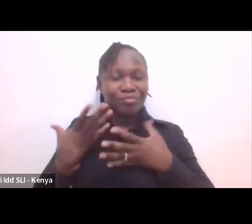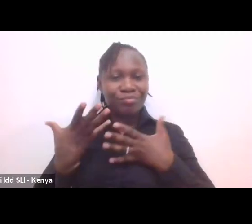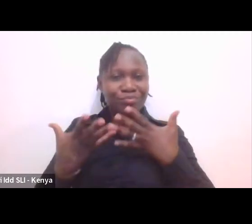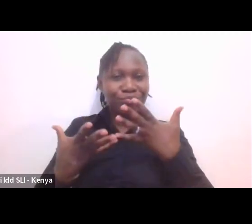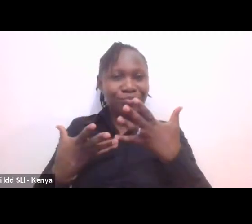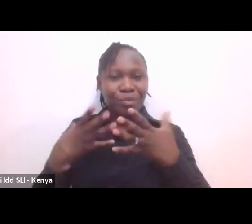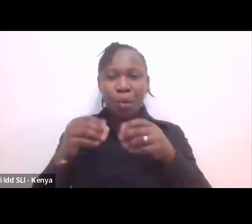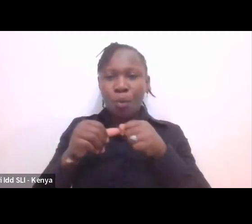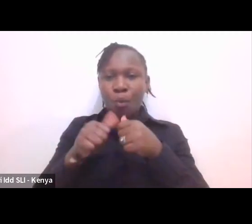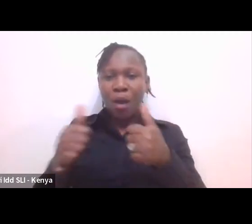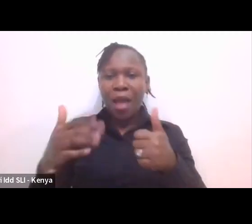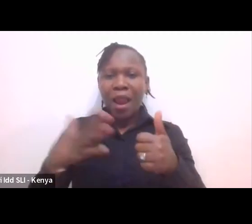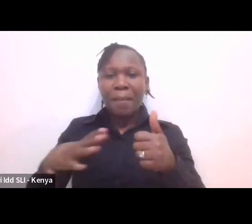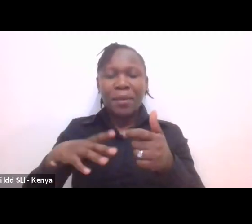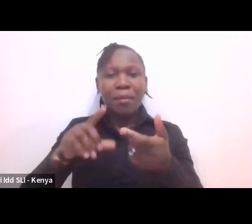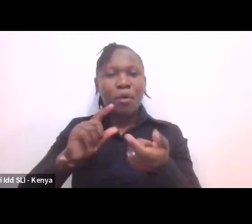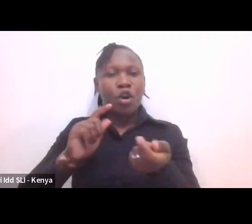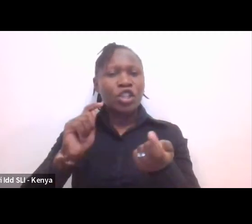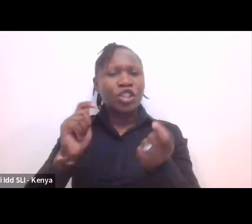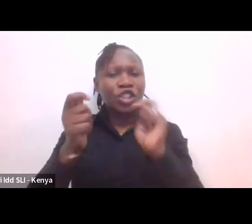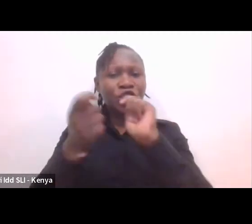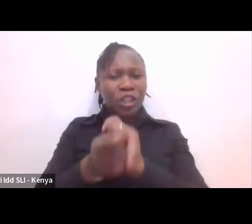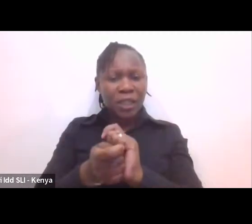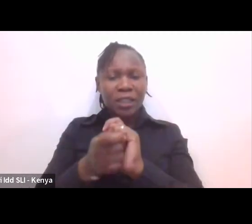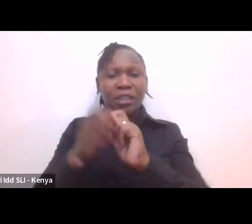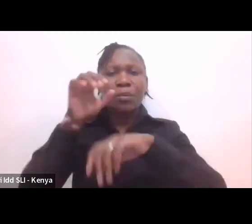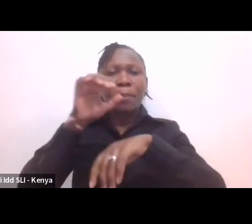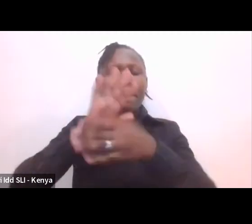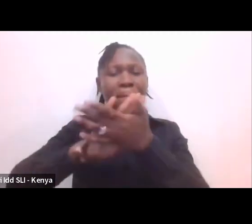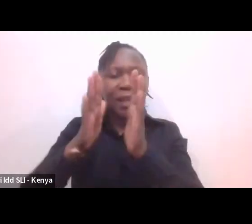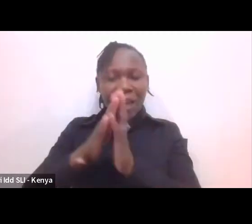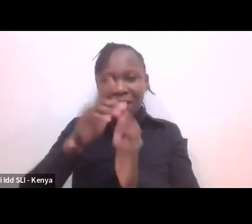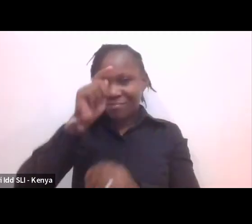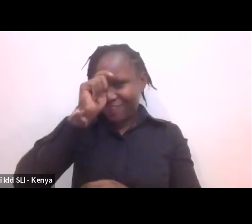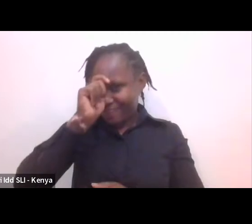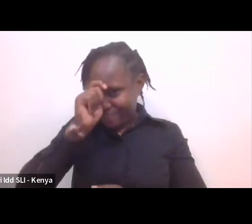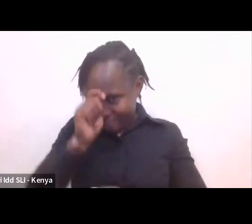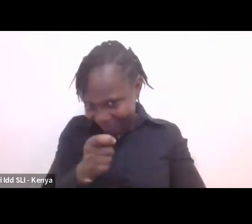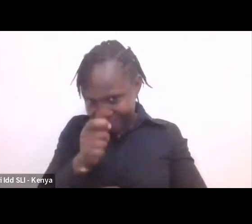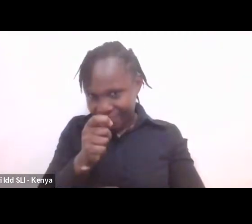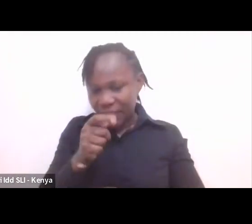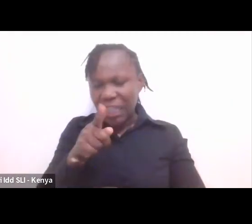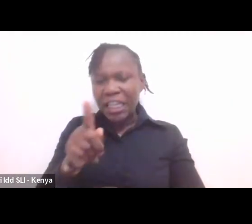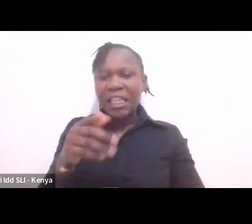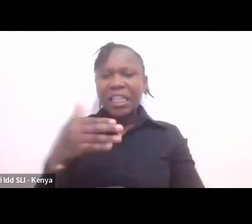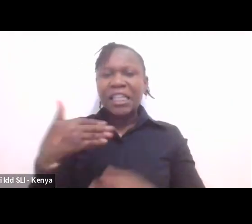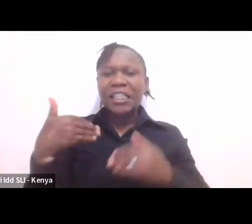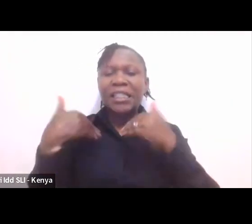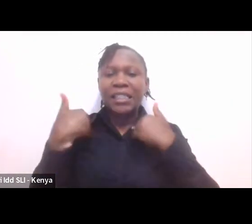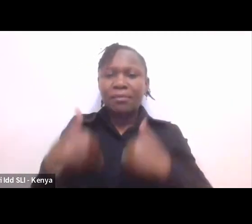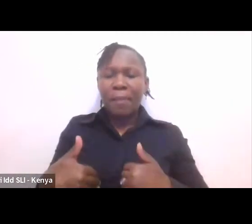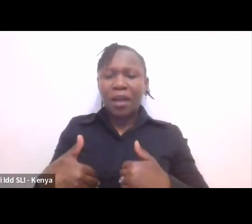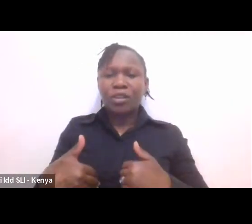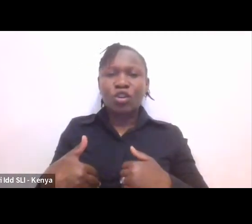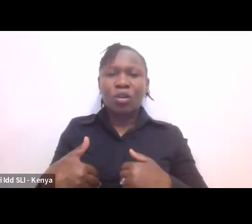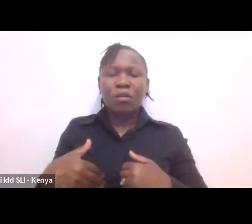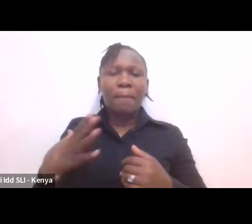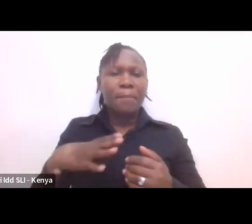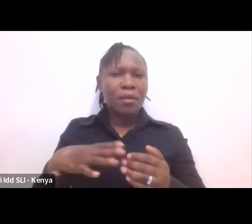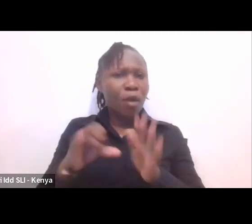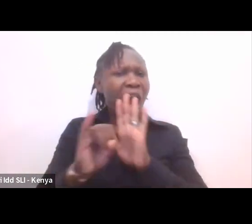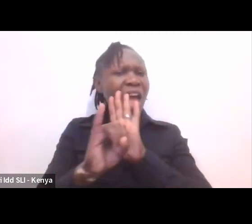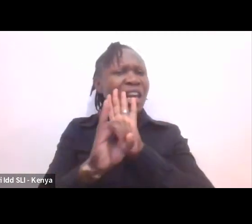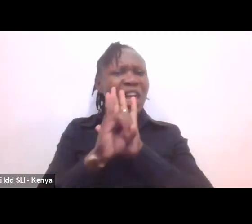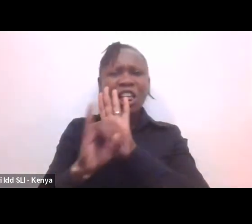His whole self-identity was transformed. He began to gain a